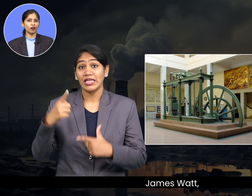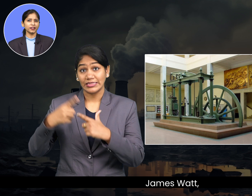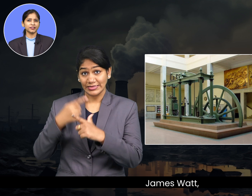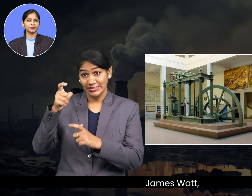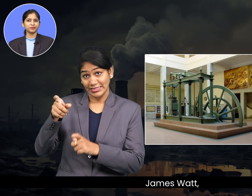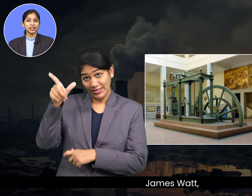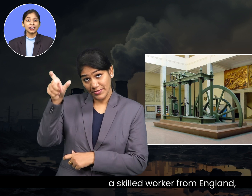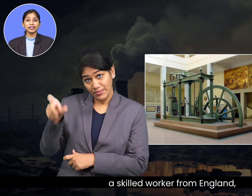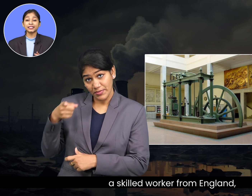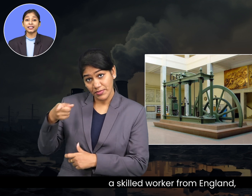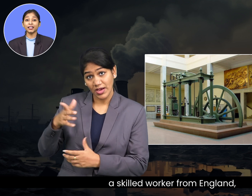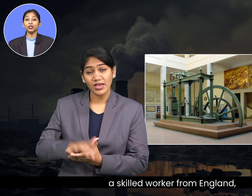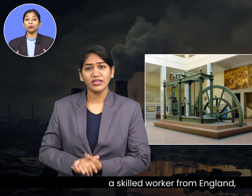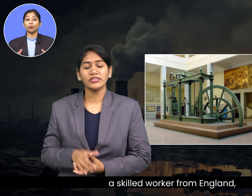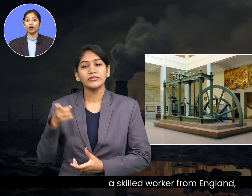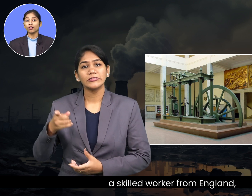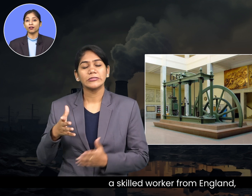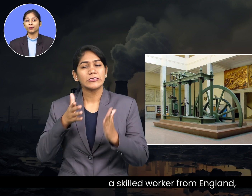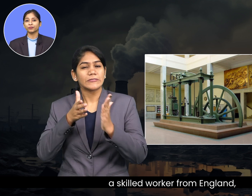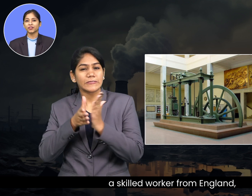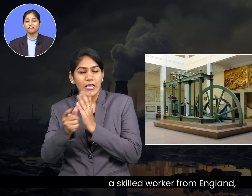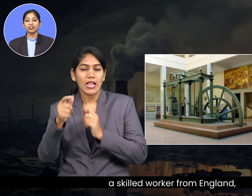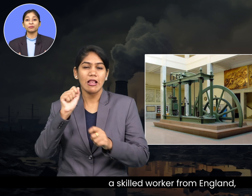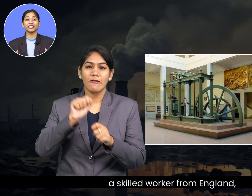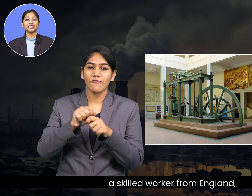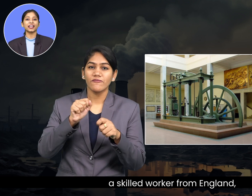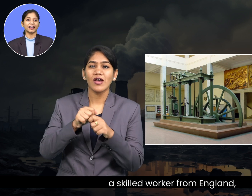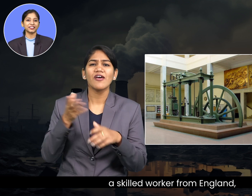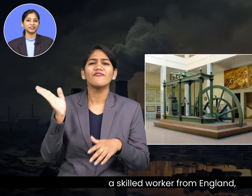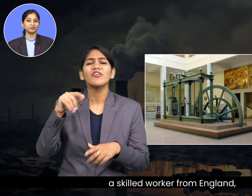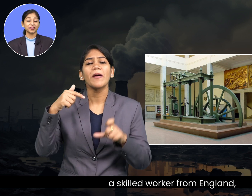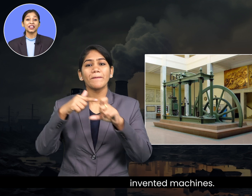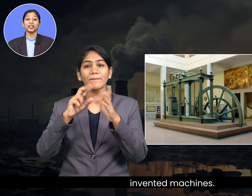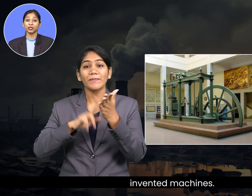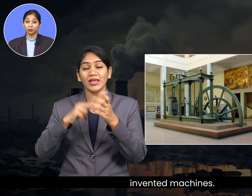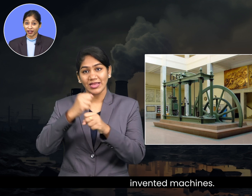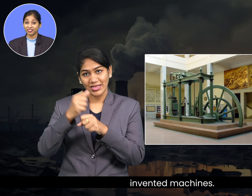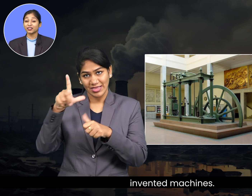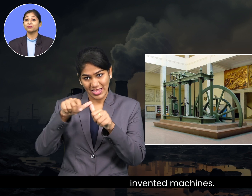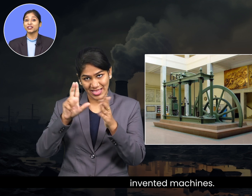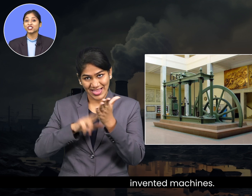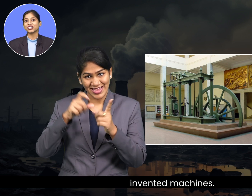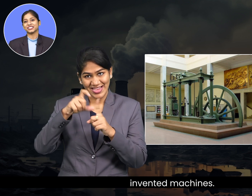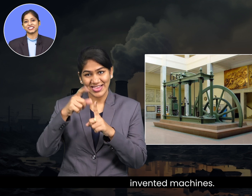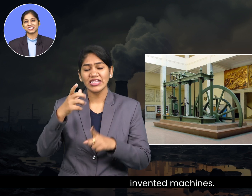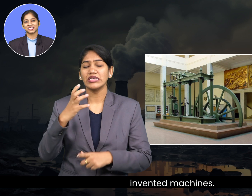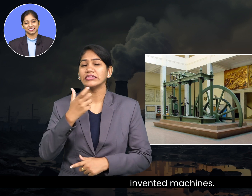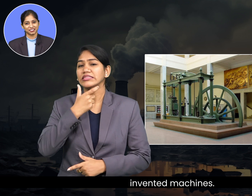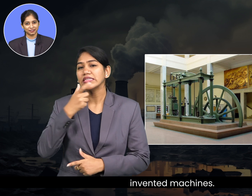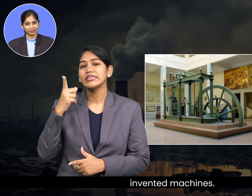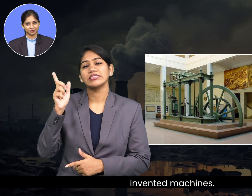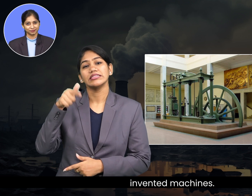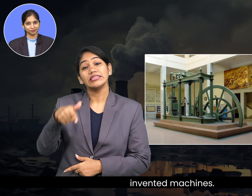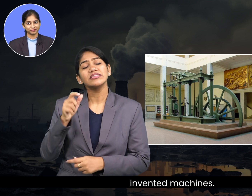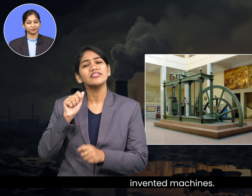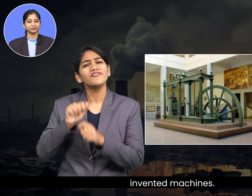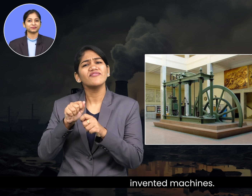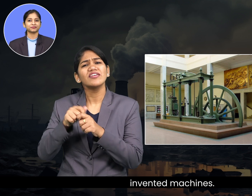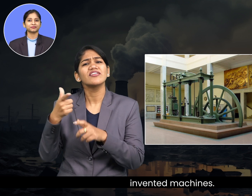James Watt, a skilled worker from England, invented machines.